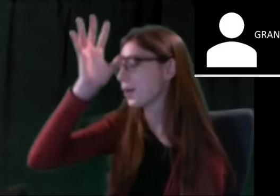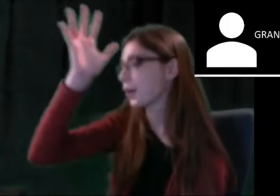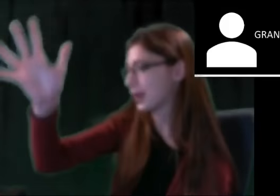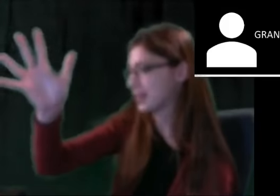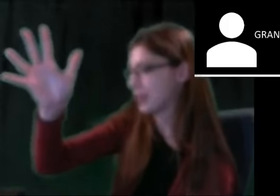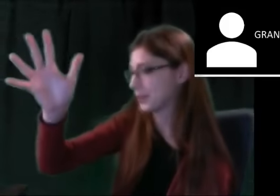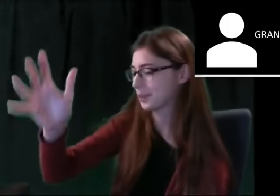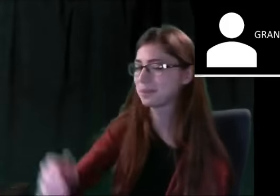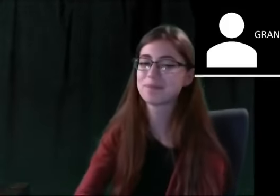grandpa.